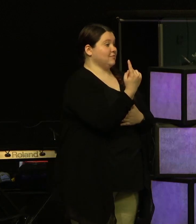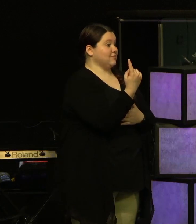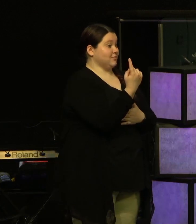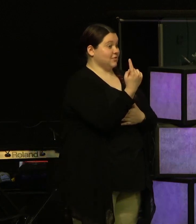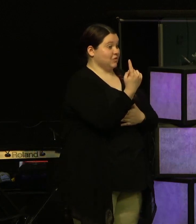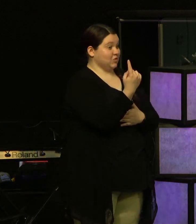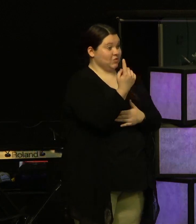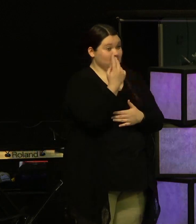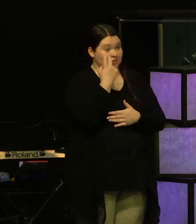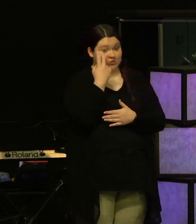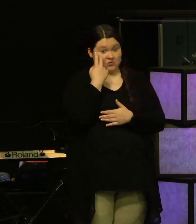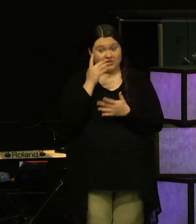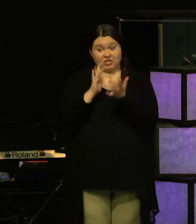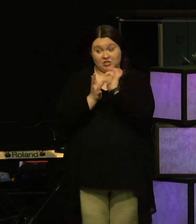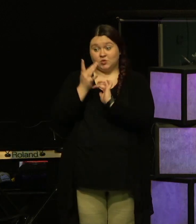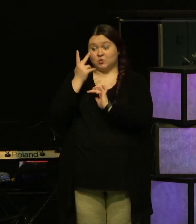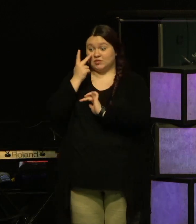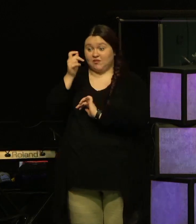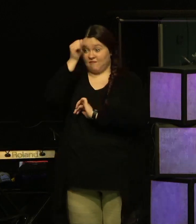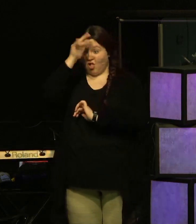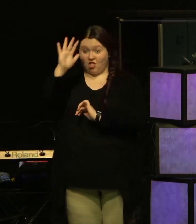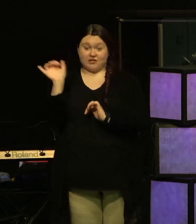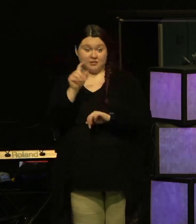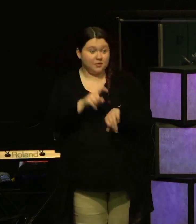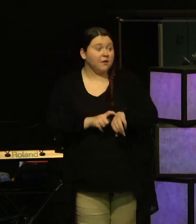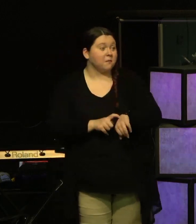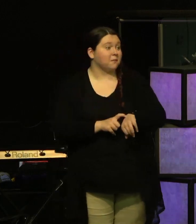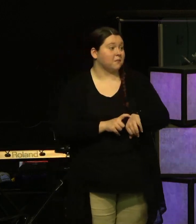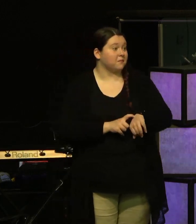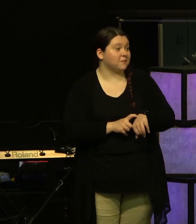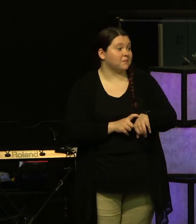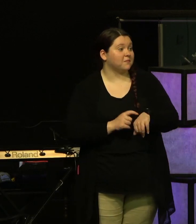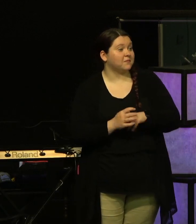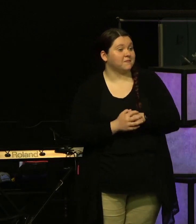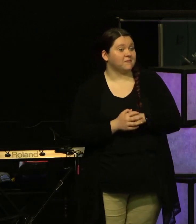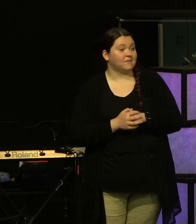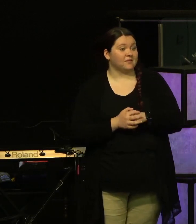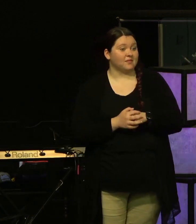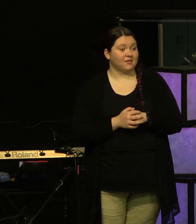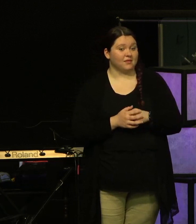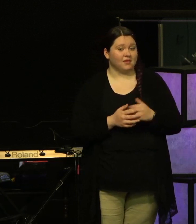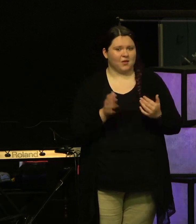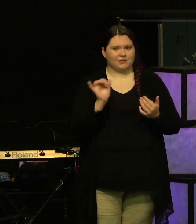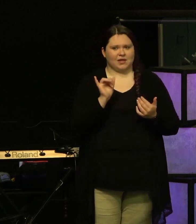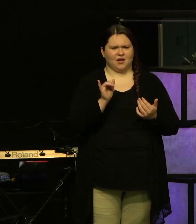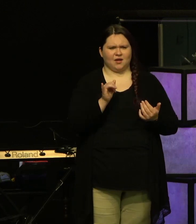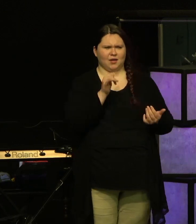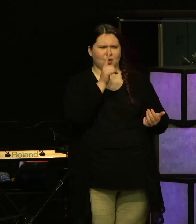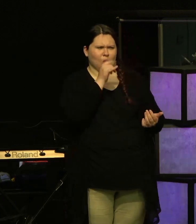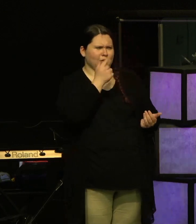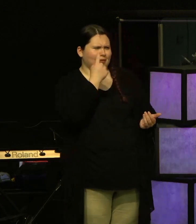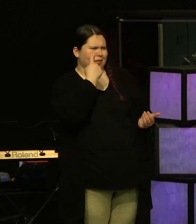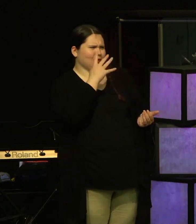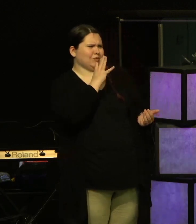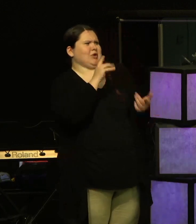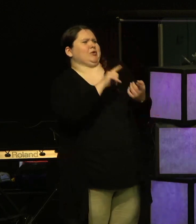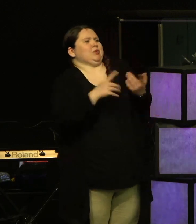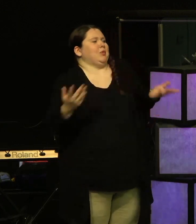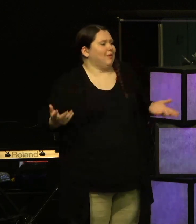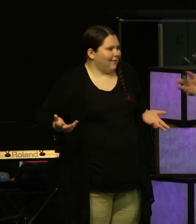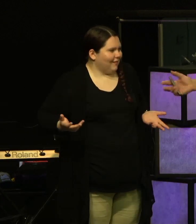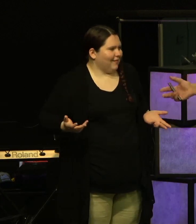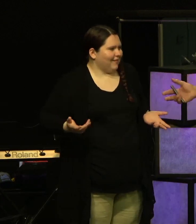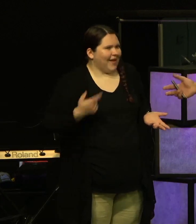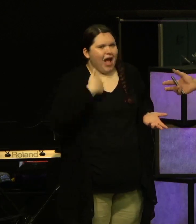seen Jesus, you've seen the Father. He said, in so many words, he said, who do you think you're talking to? I'm the God